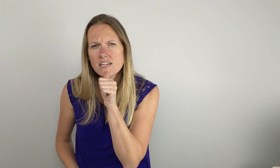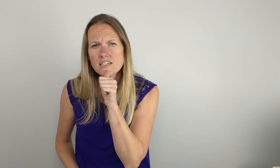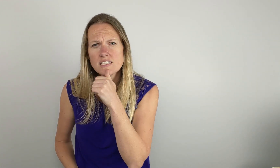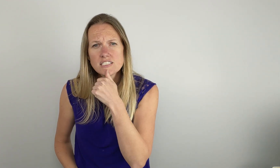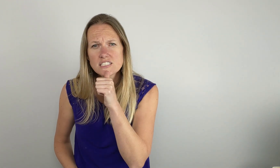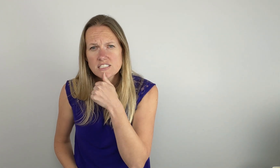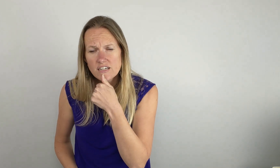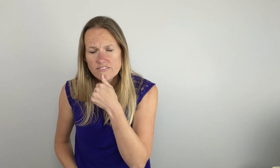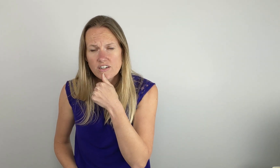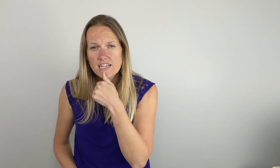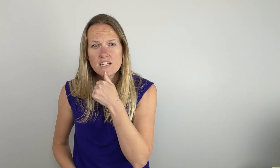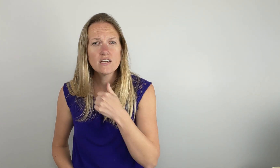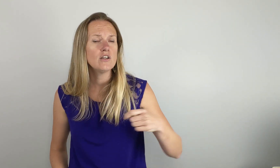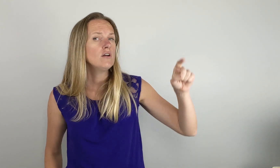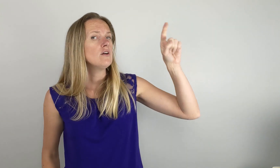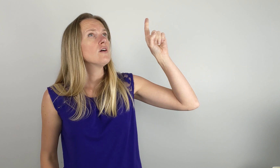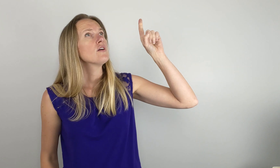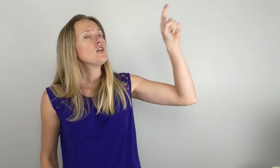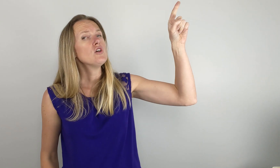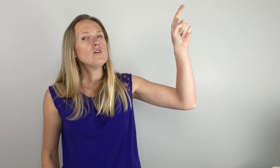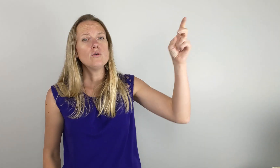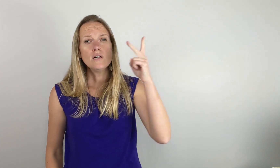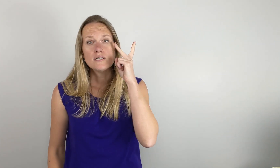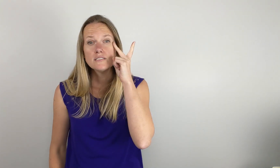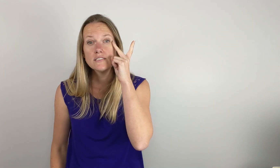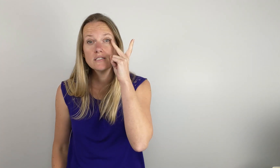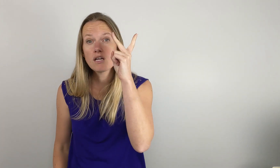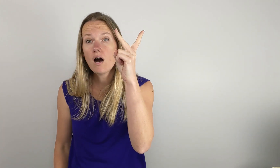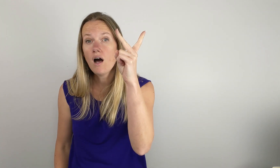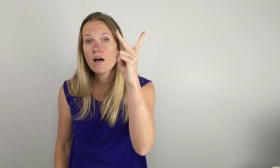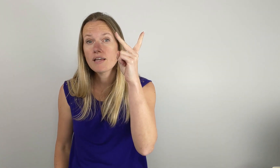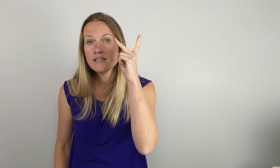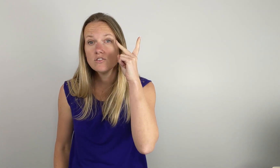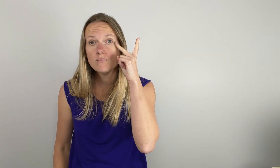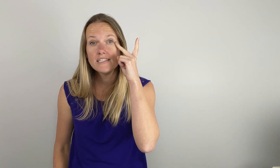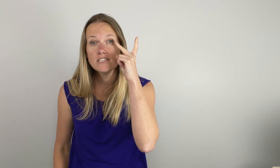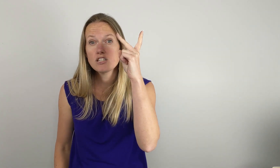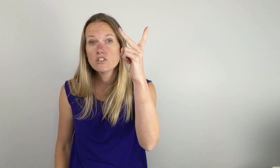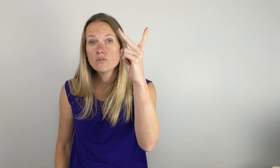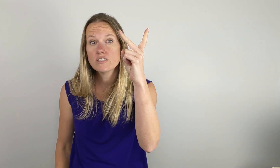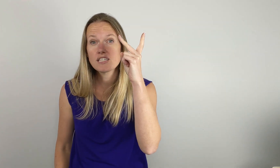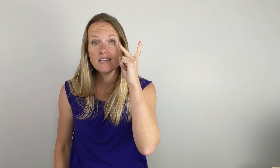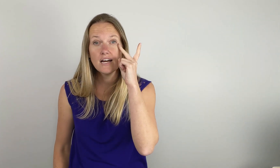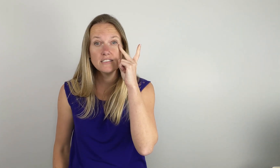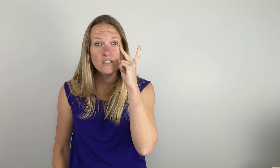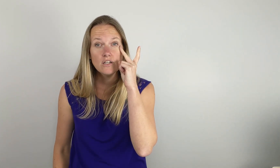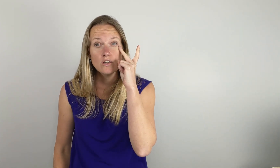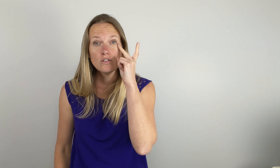okay? Suffering, you saw, okay? So imagining you're doing your sight lines. You